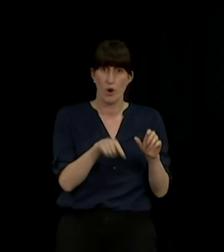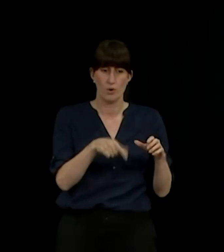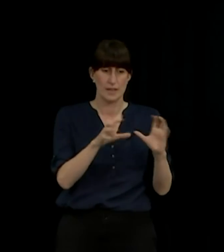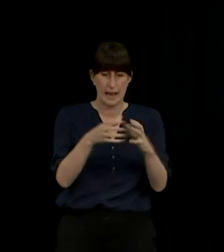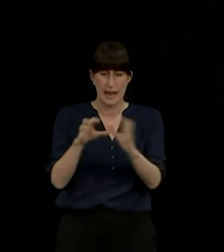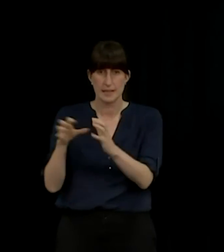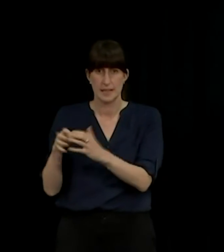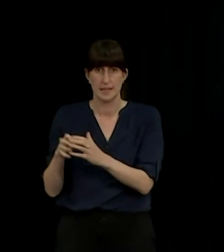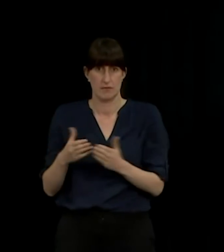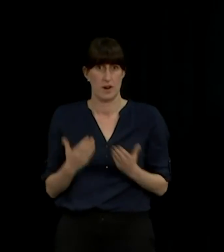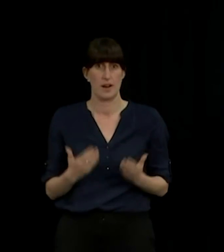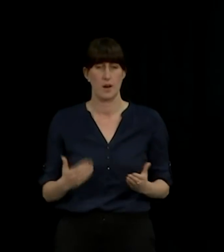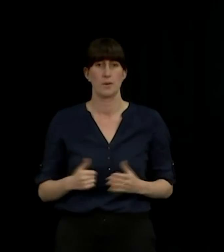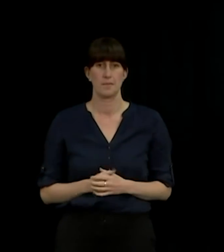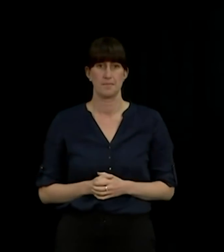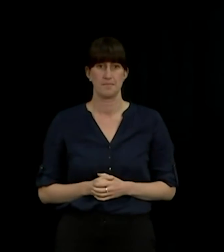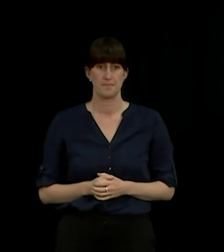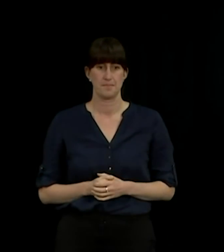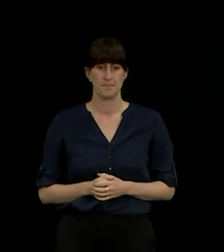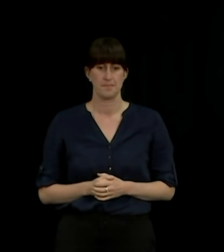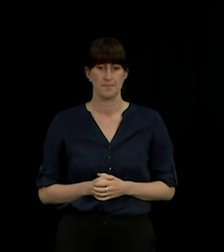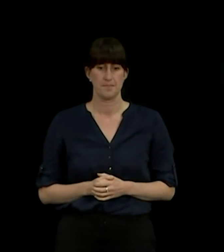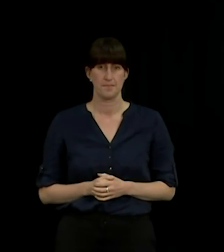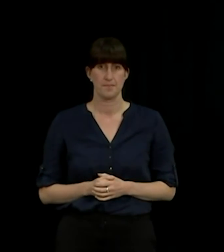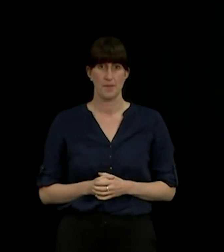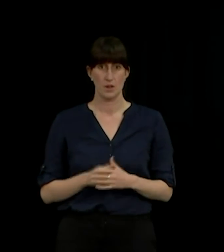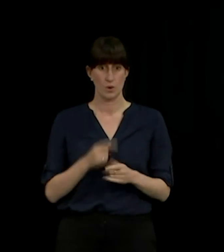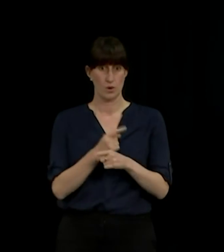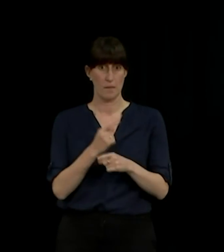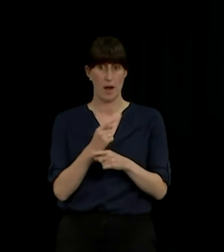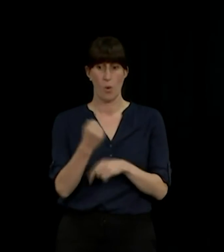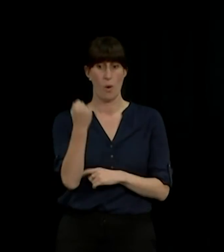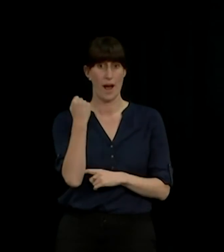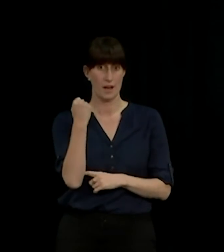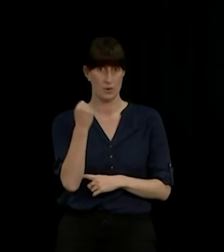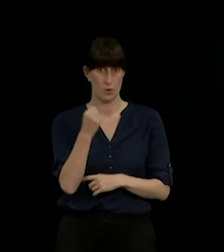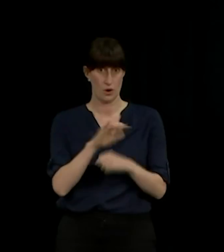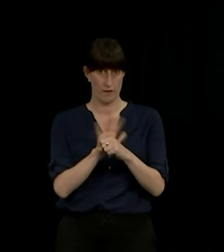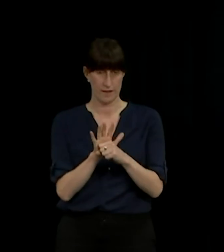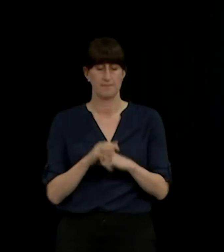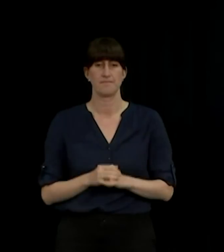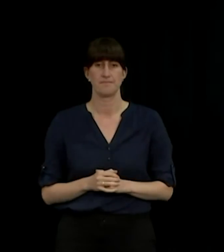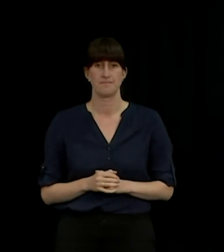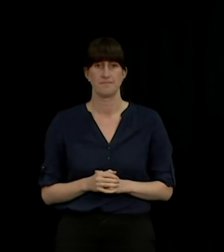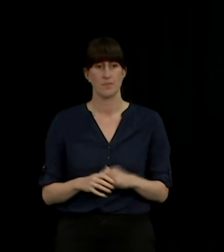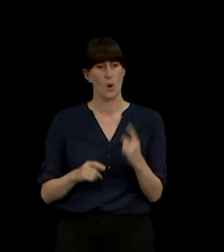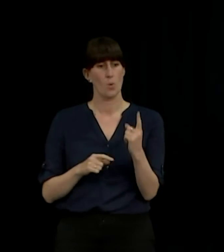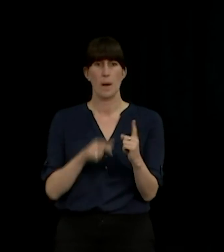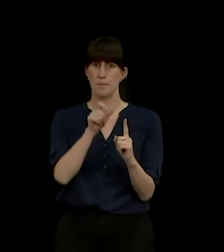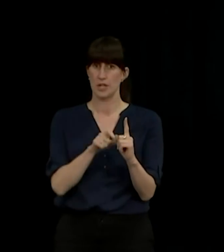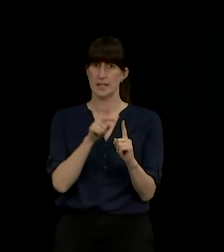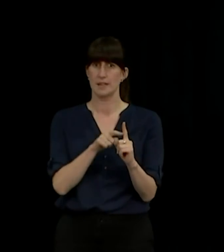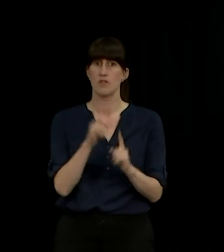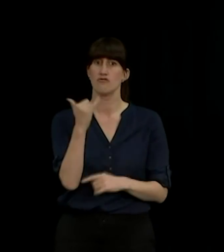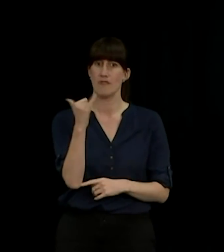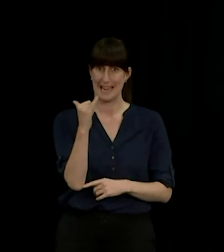significantly focused on those. On to those 2 cases in the Waikato. One of these cases lives